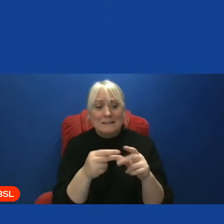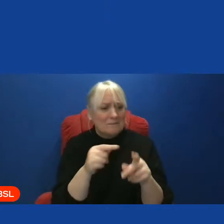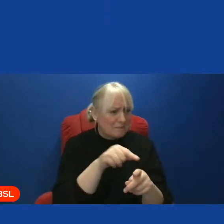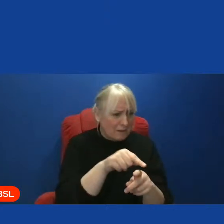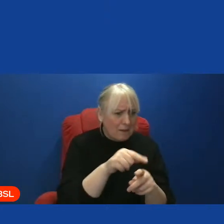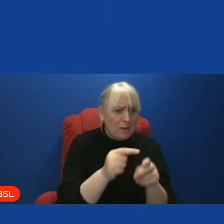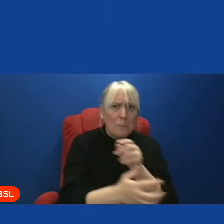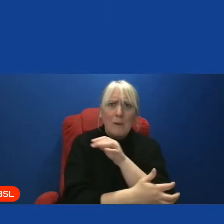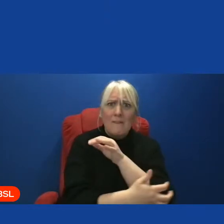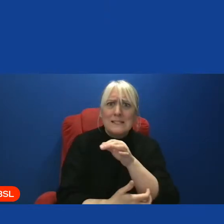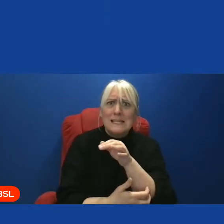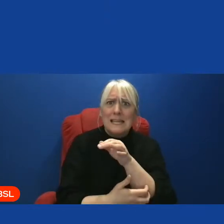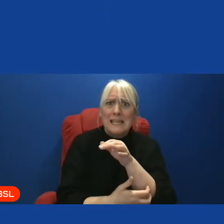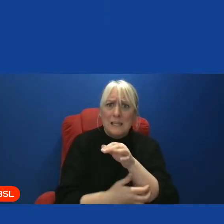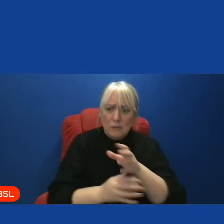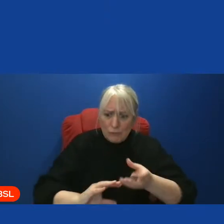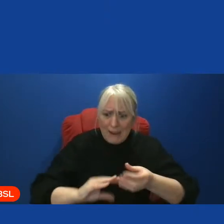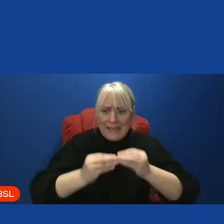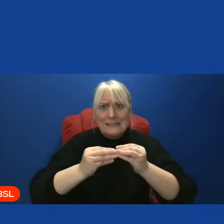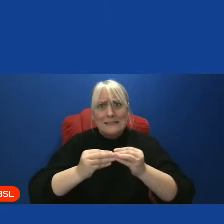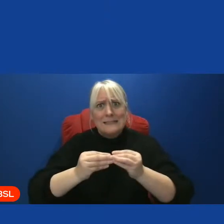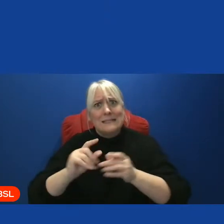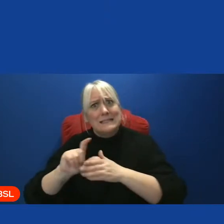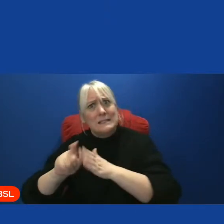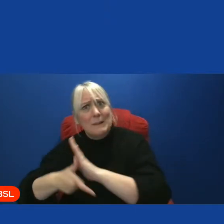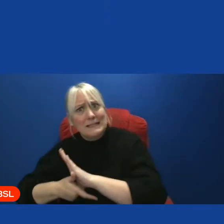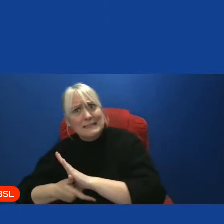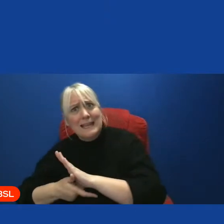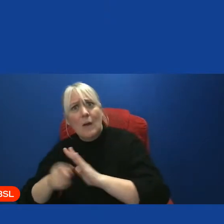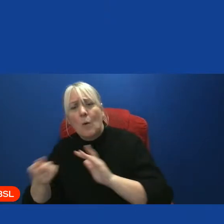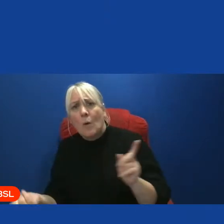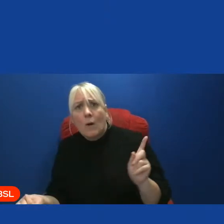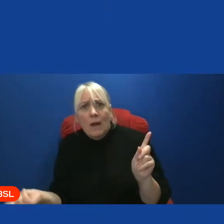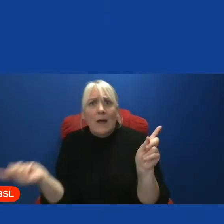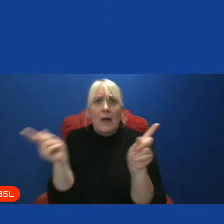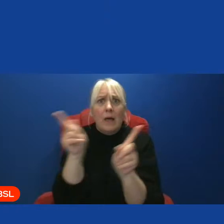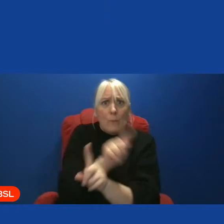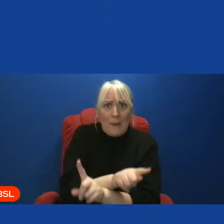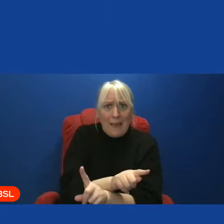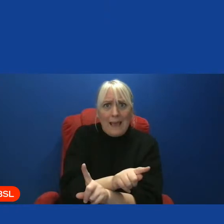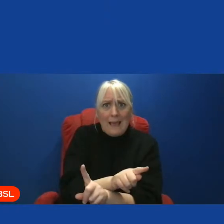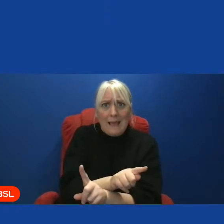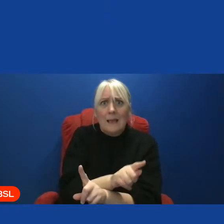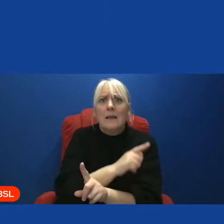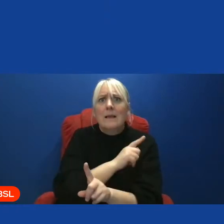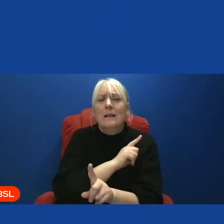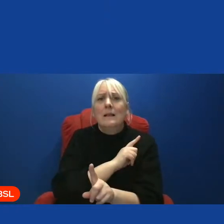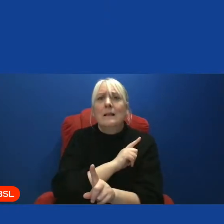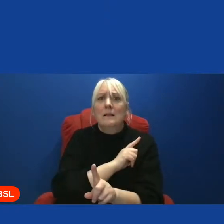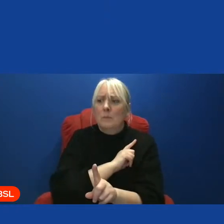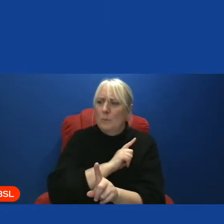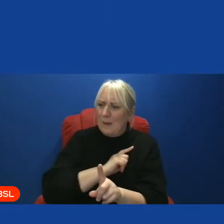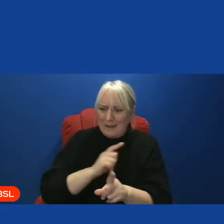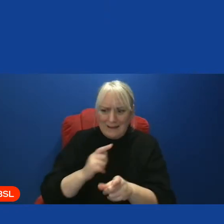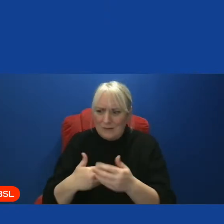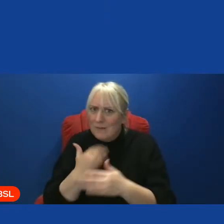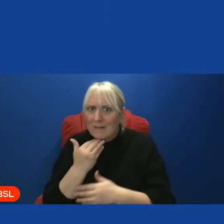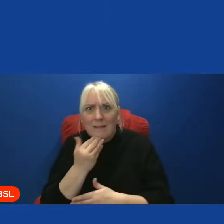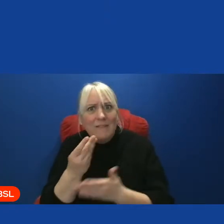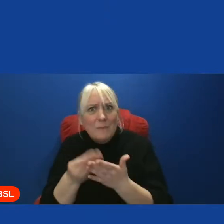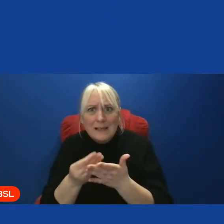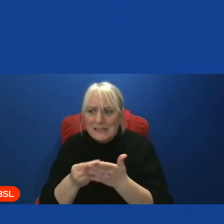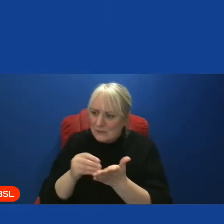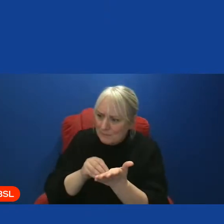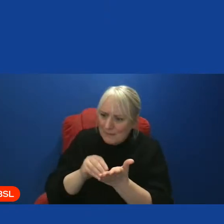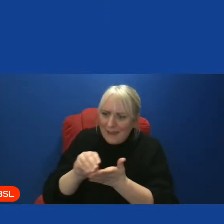impairments have the effect of causing poverty in the family because there's never enough money for the